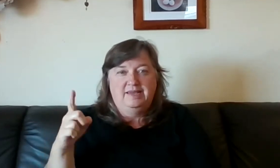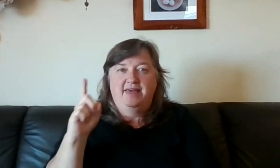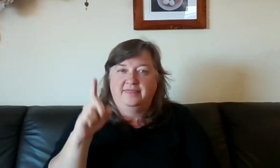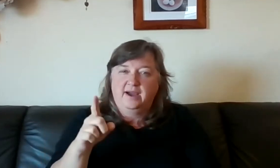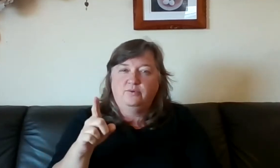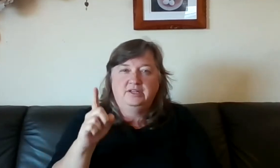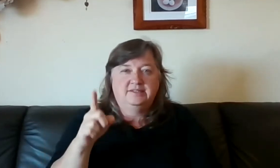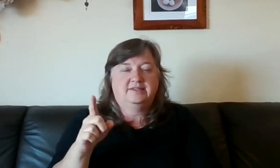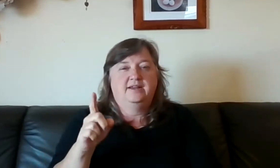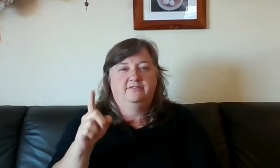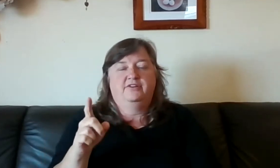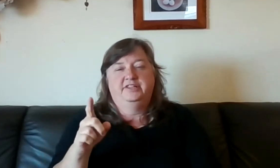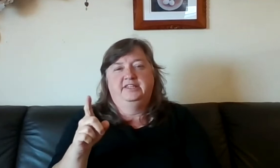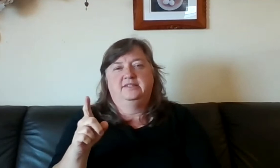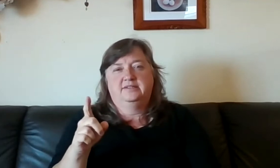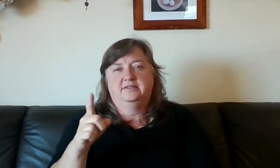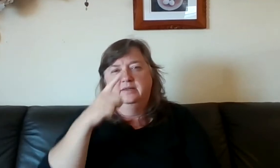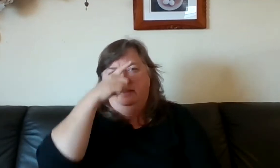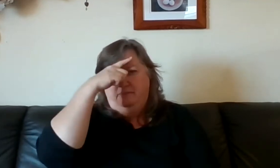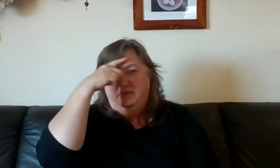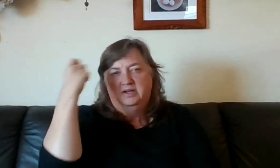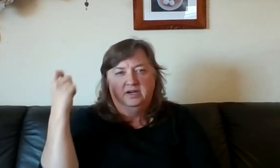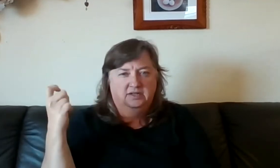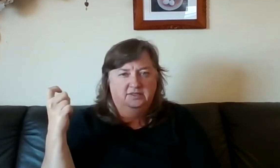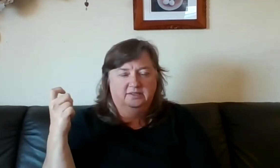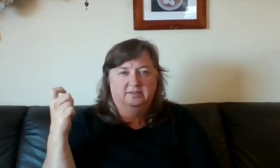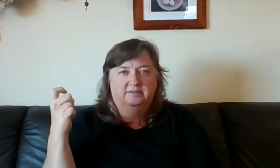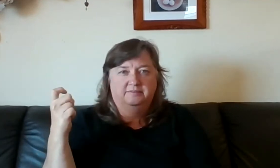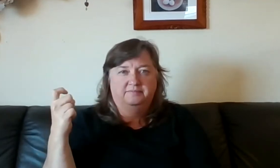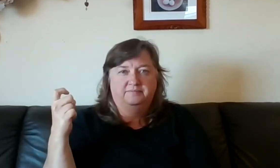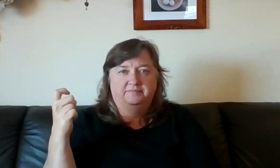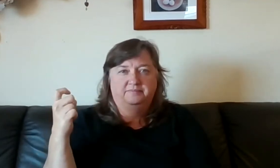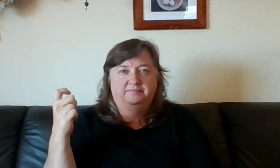And that one is signed the very least. Because.